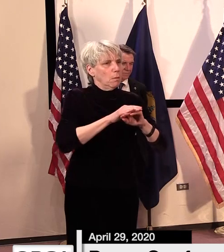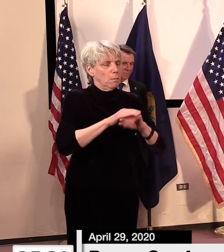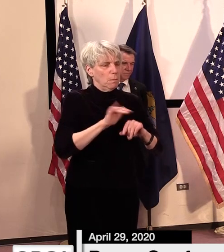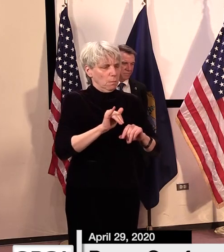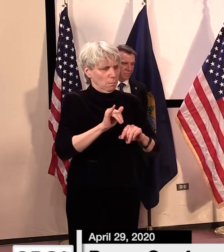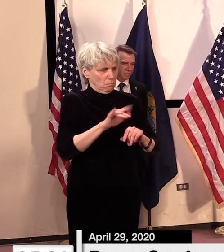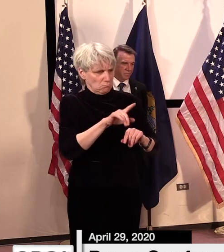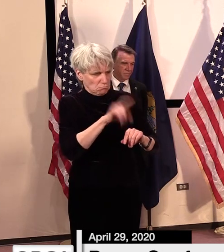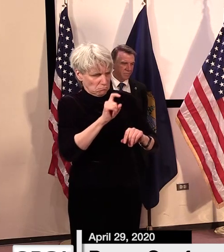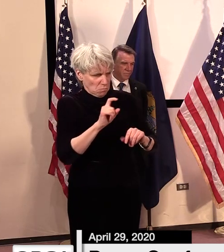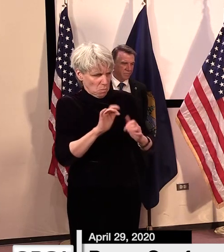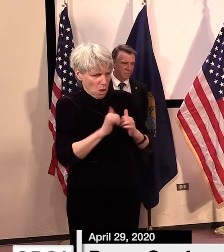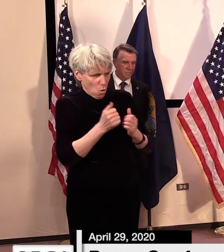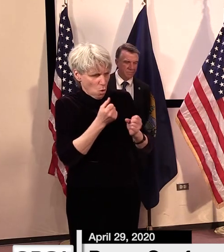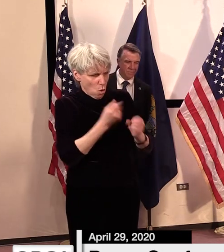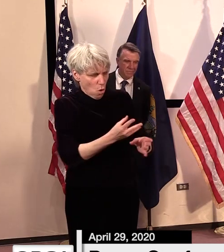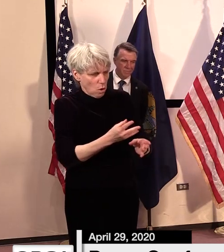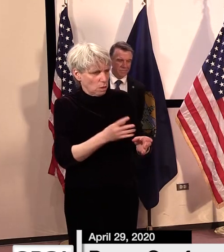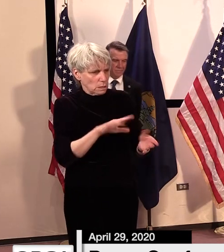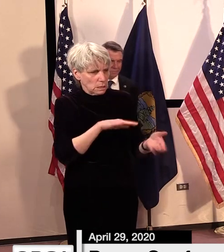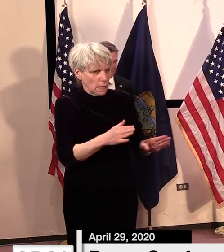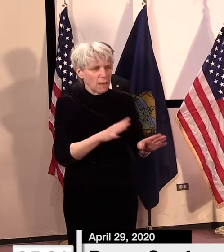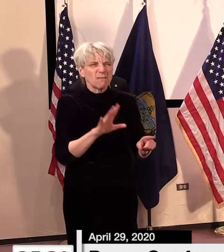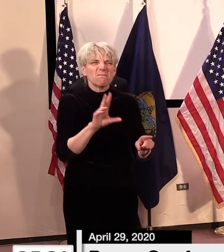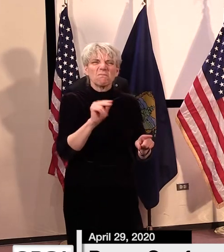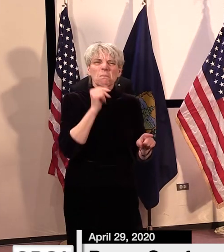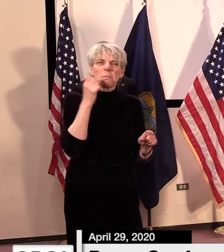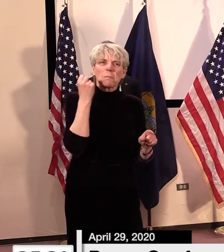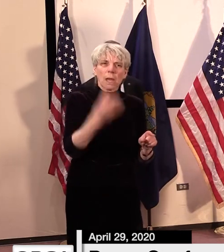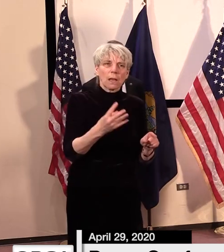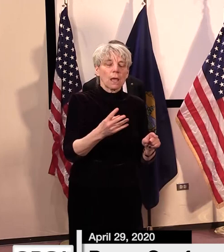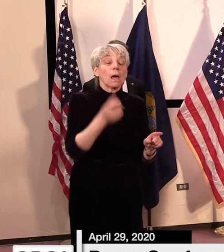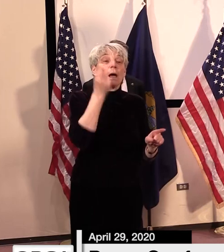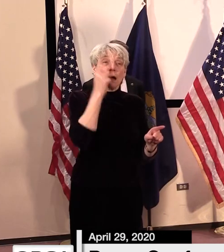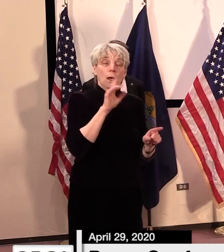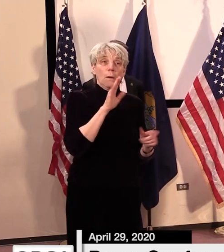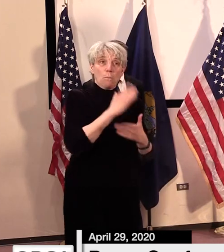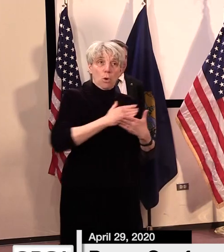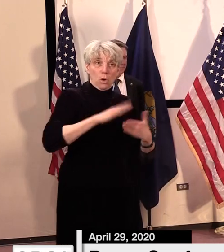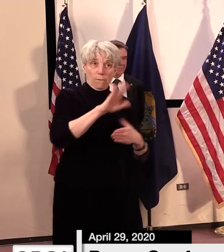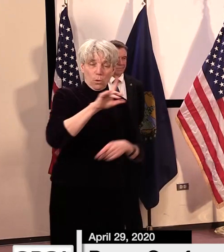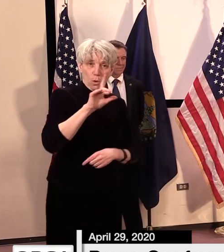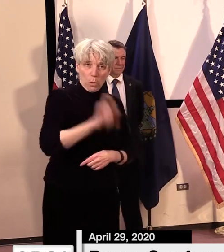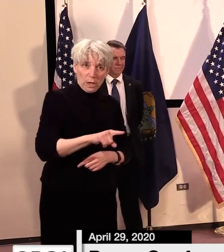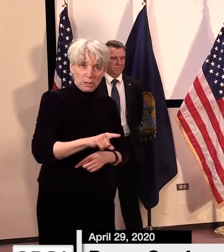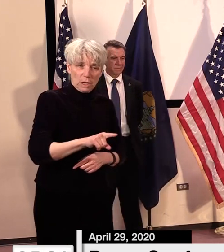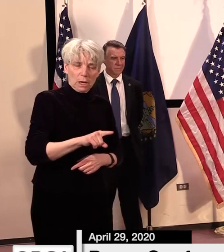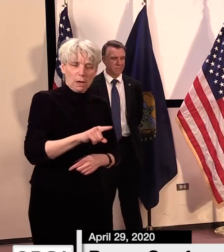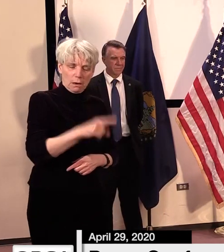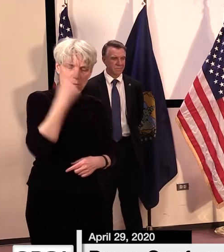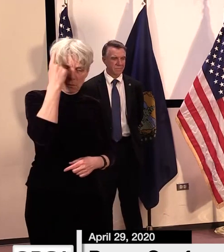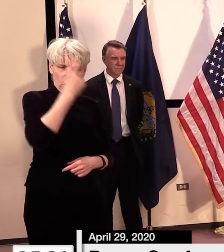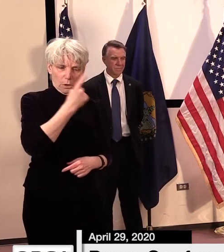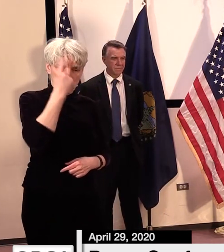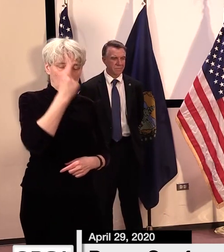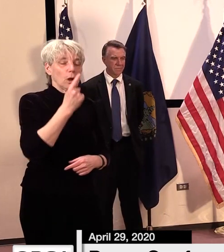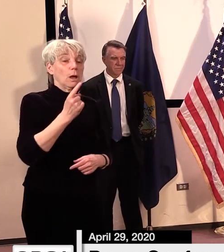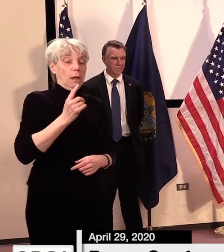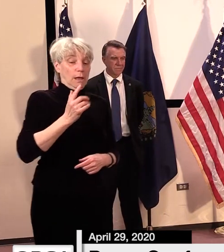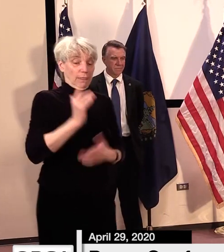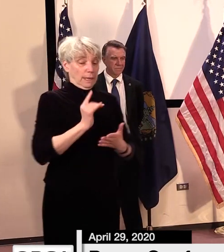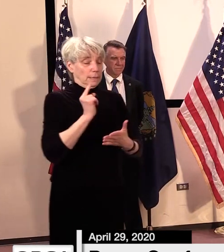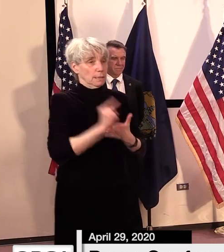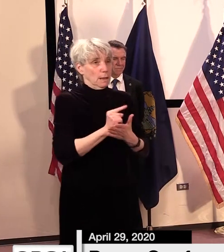were COVID. But one of the parts of your question is, are some of the deaths that might have been attributed to